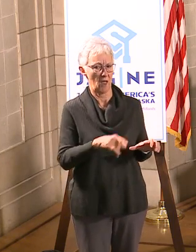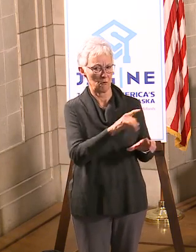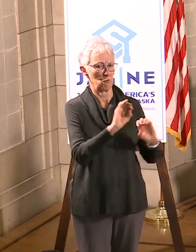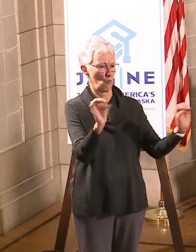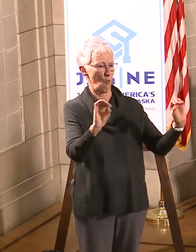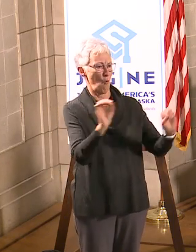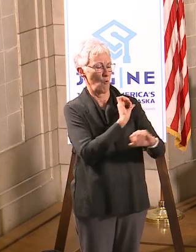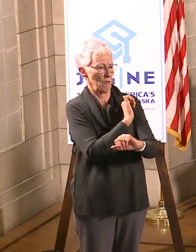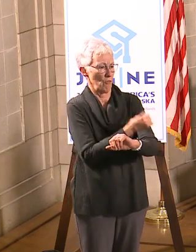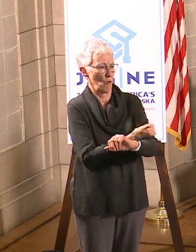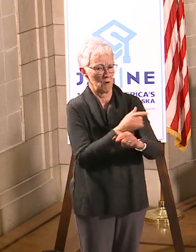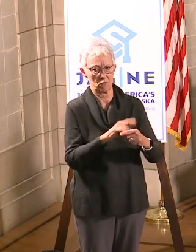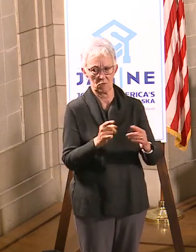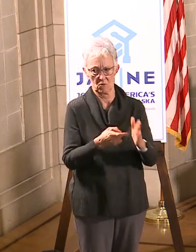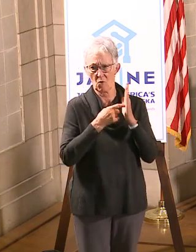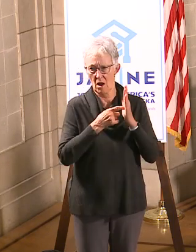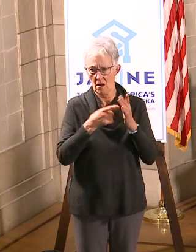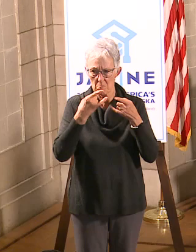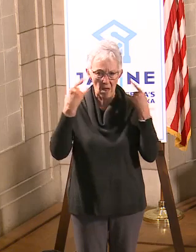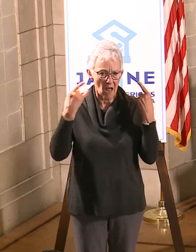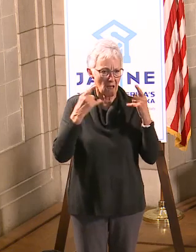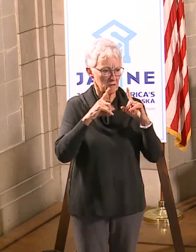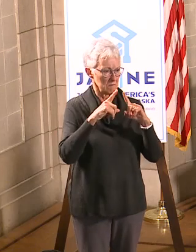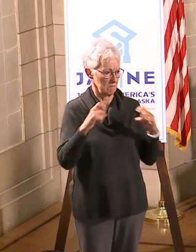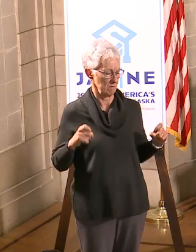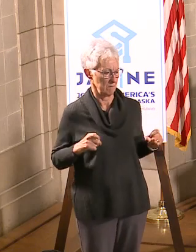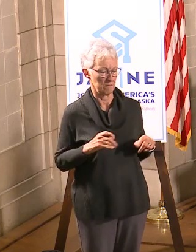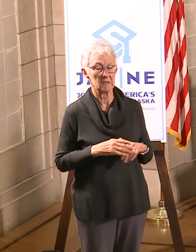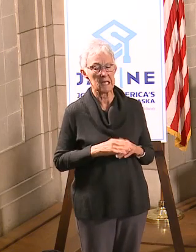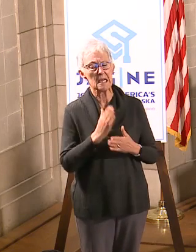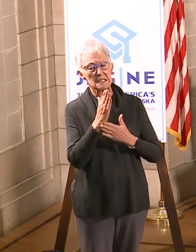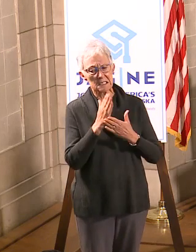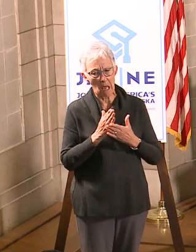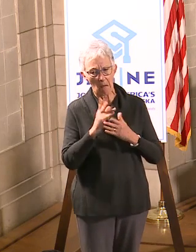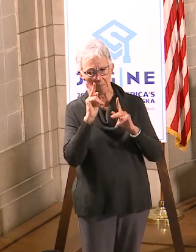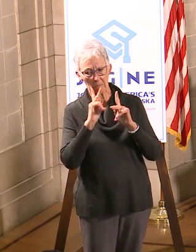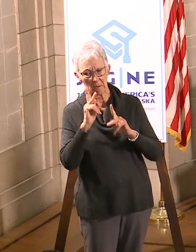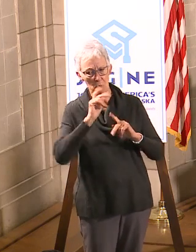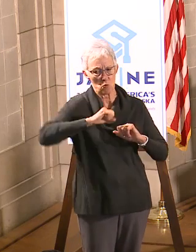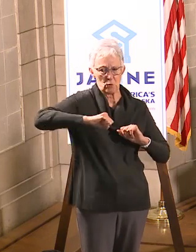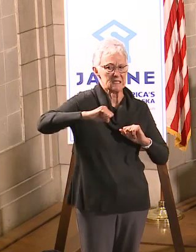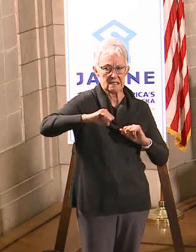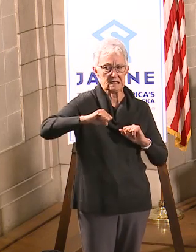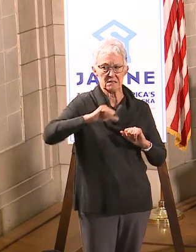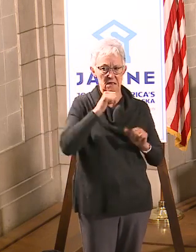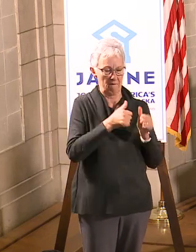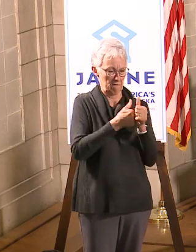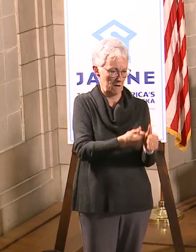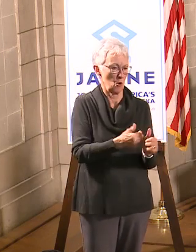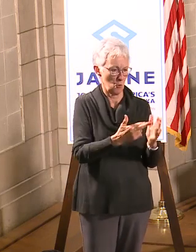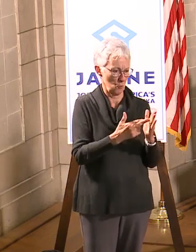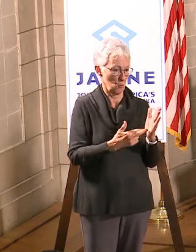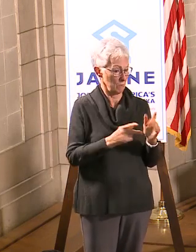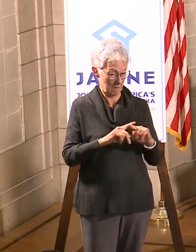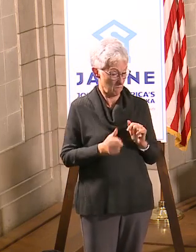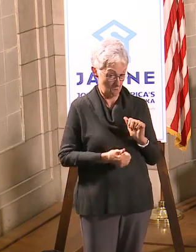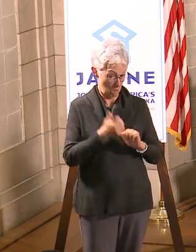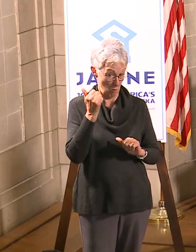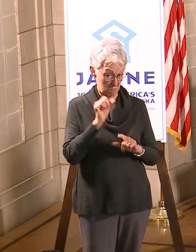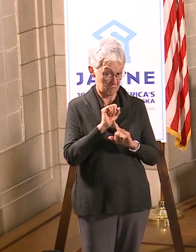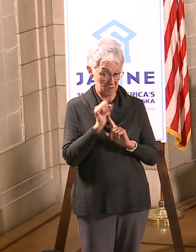And so there has been some resistance, but in almost all cases, we've gotten good outcomes from those cases.